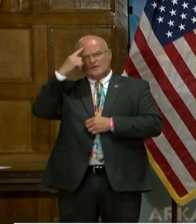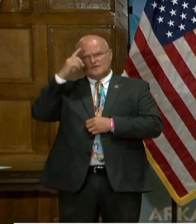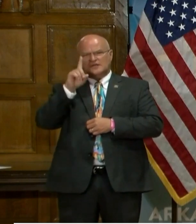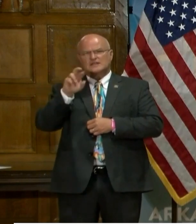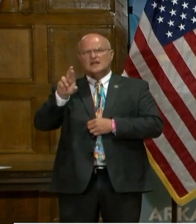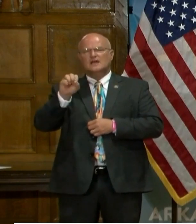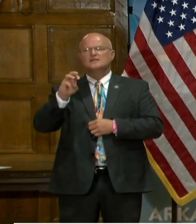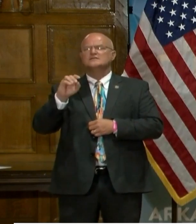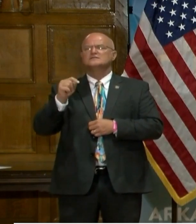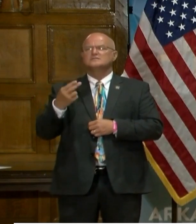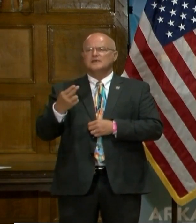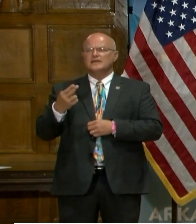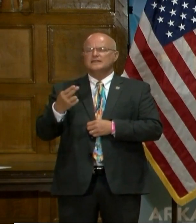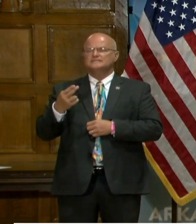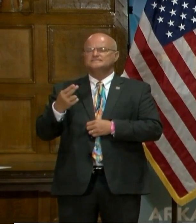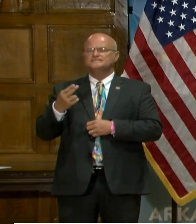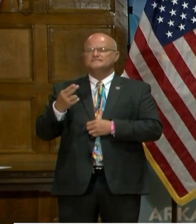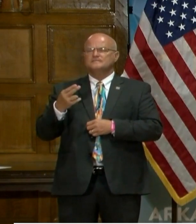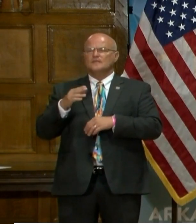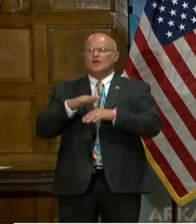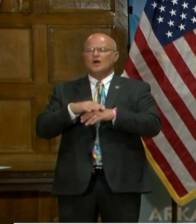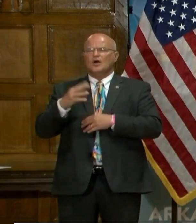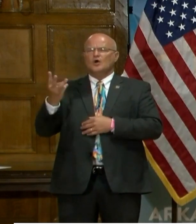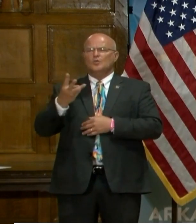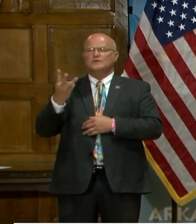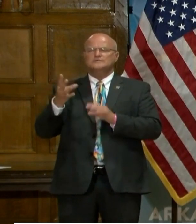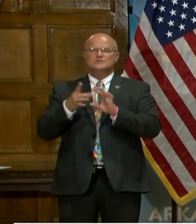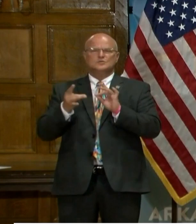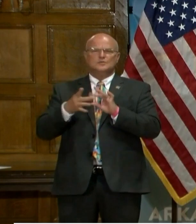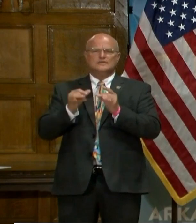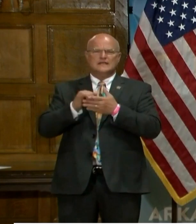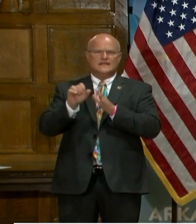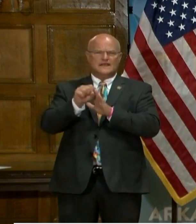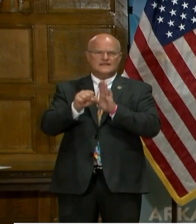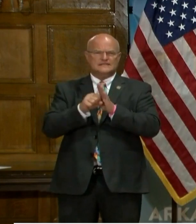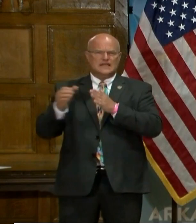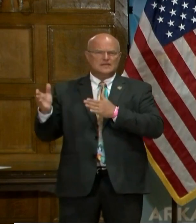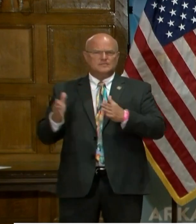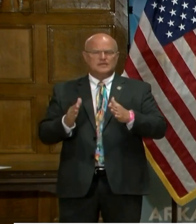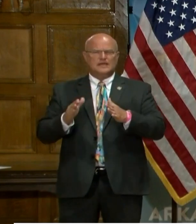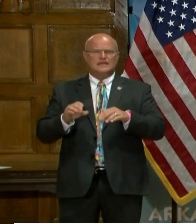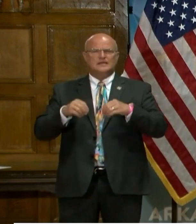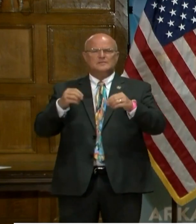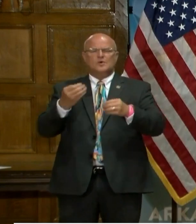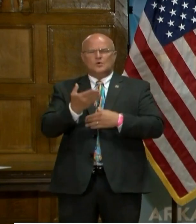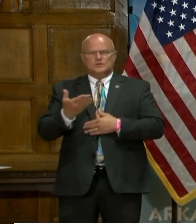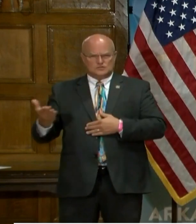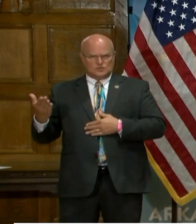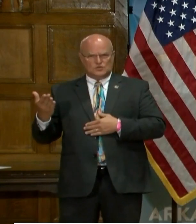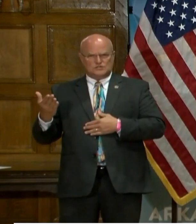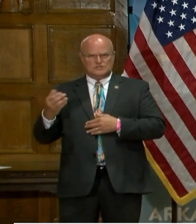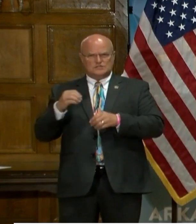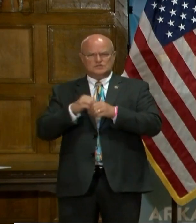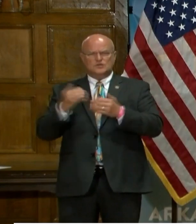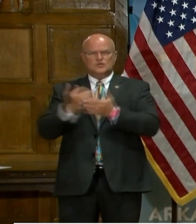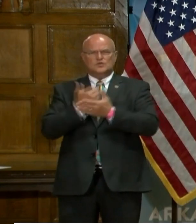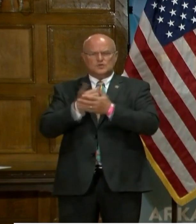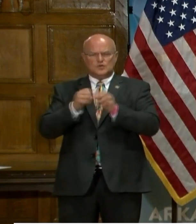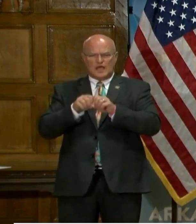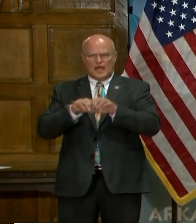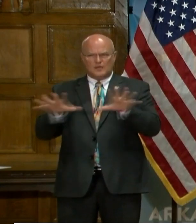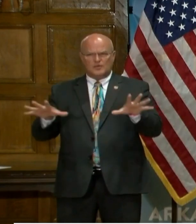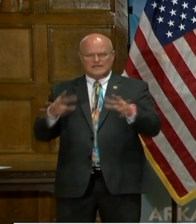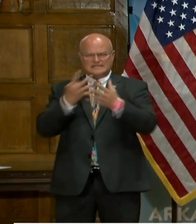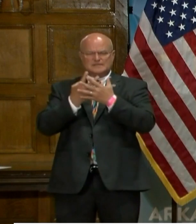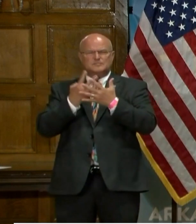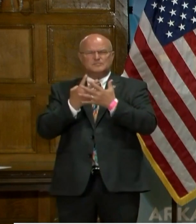Smith. Dr. Smith, on Wednesday you mentioned that the state planned on putting more resources into the new outbreaks at